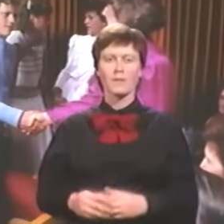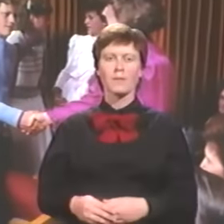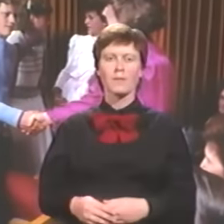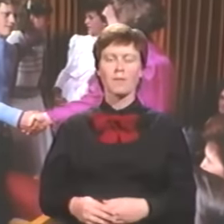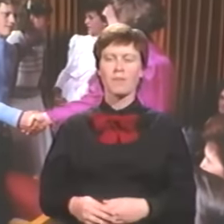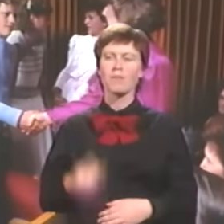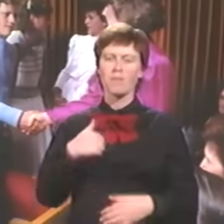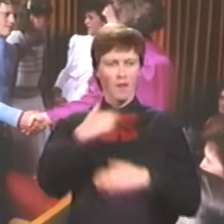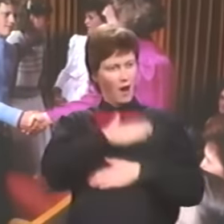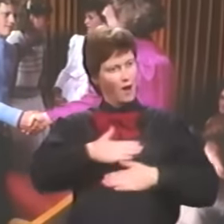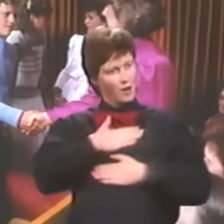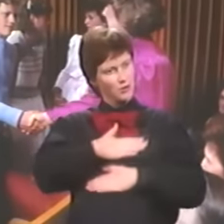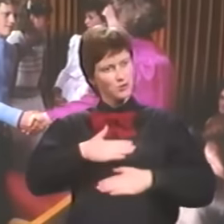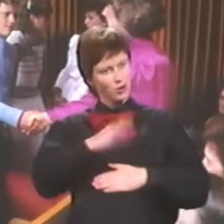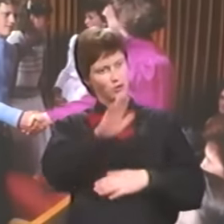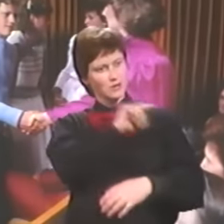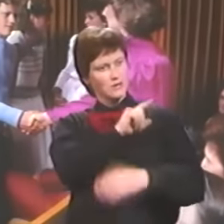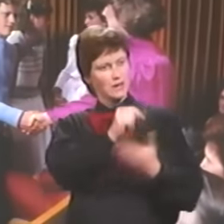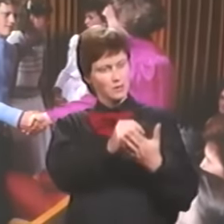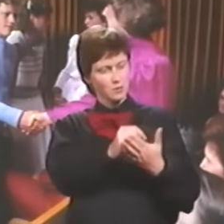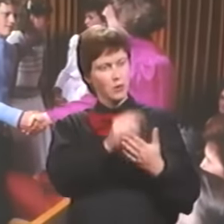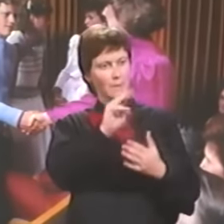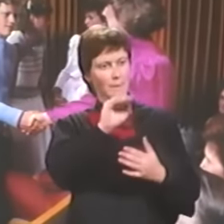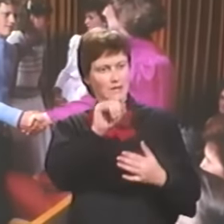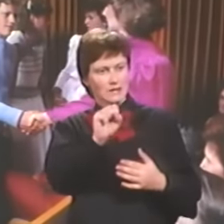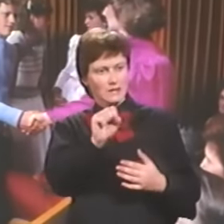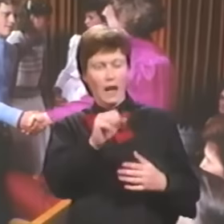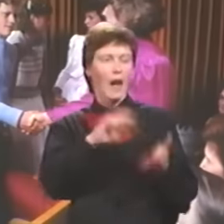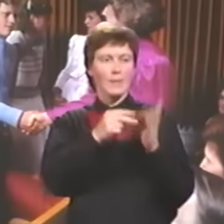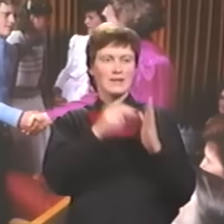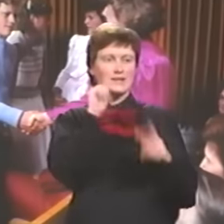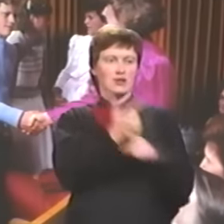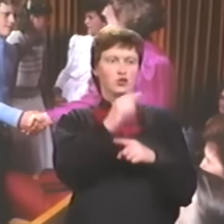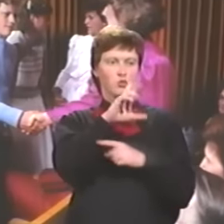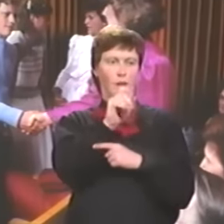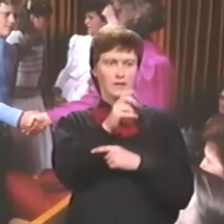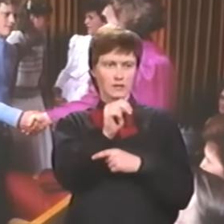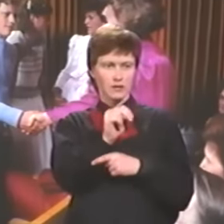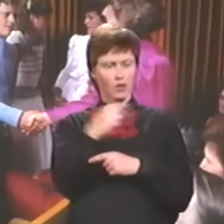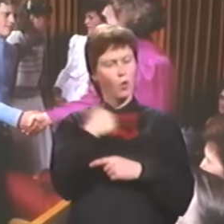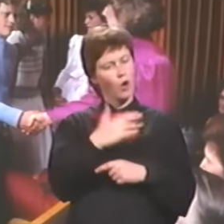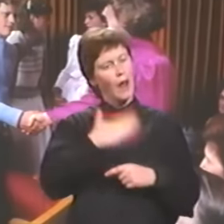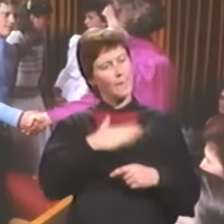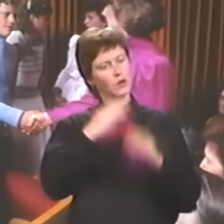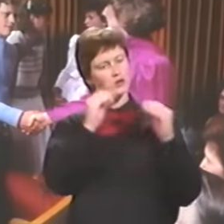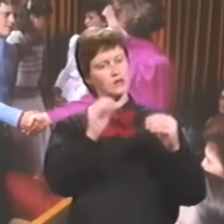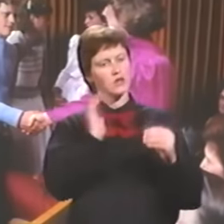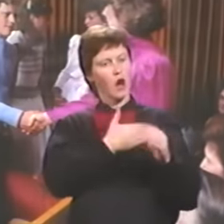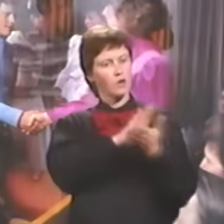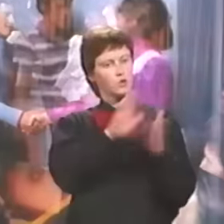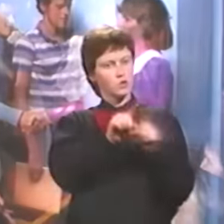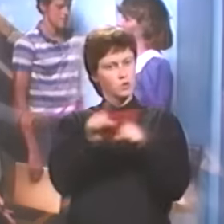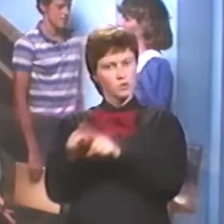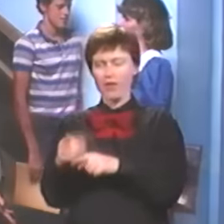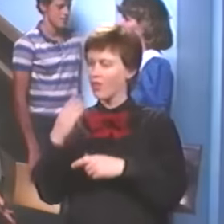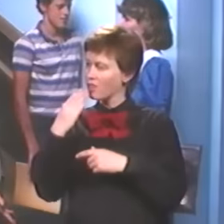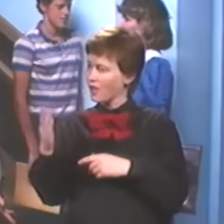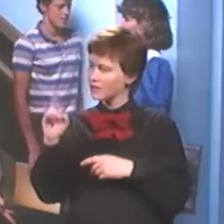I enjoyed your testimony, Miss, I mean, Sister Robinson. We're glad you're teaching at our school, too. Thanks, Neil.